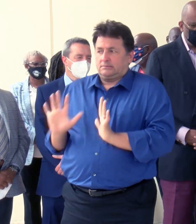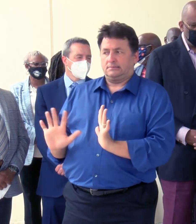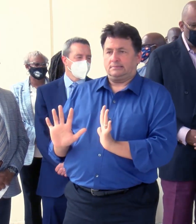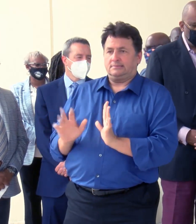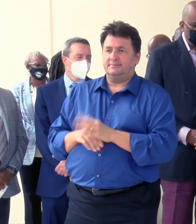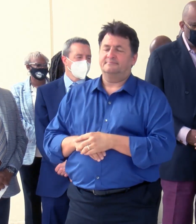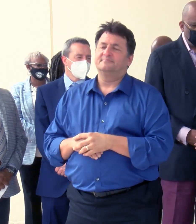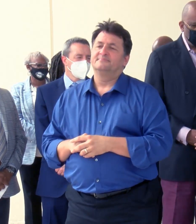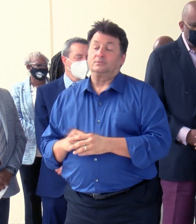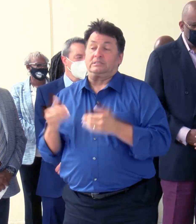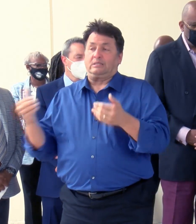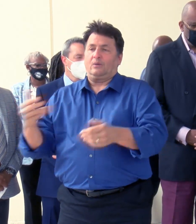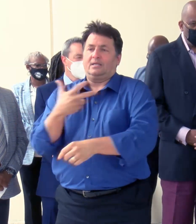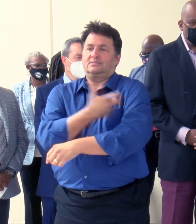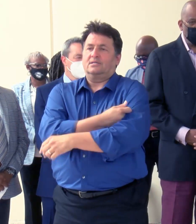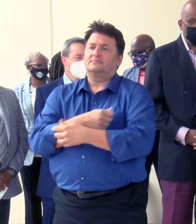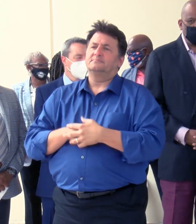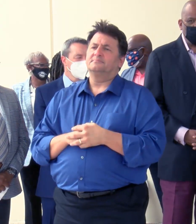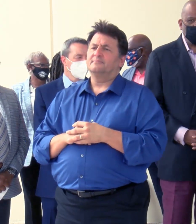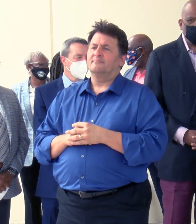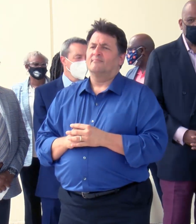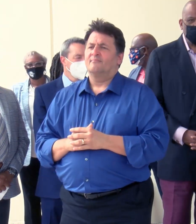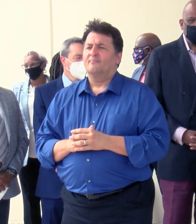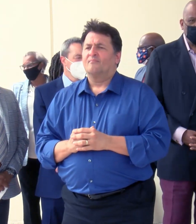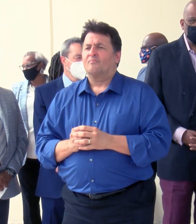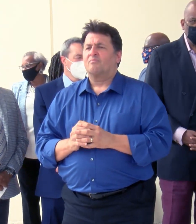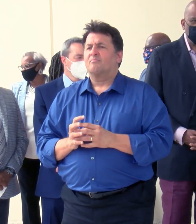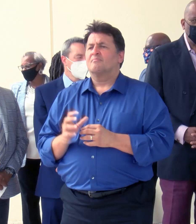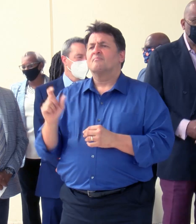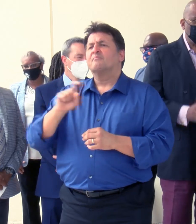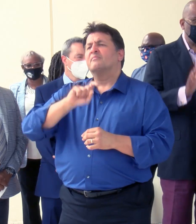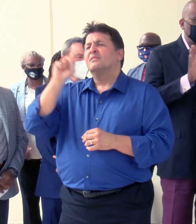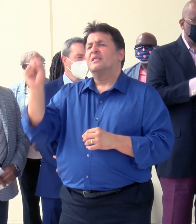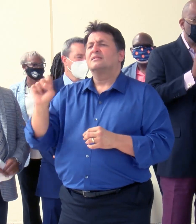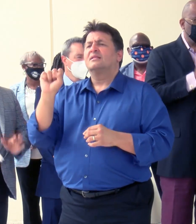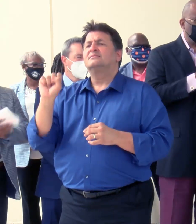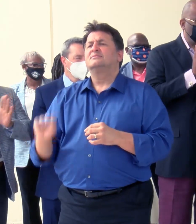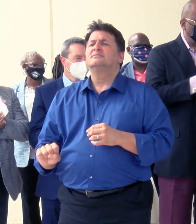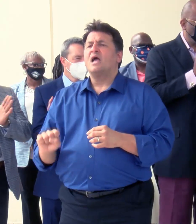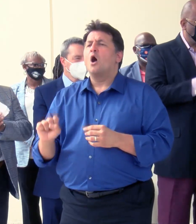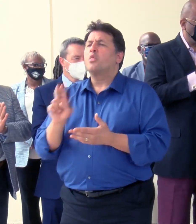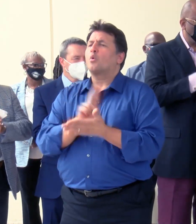out to the students from the Texas Southern University Pharmacy.